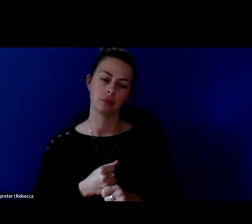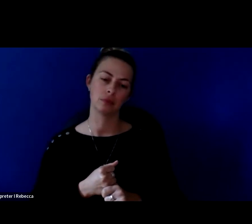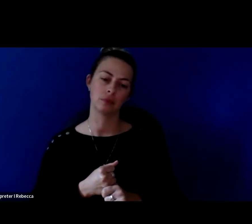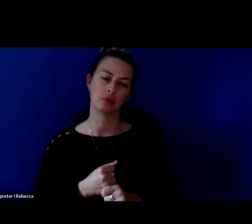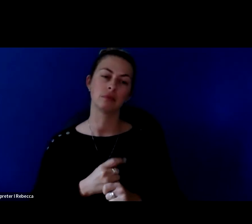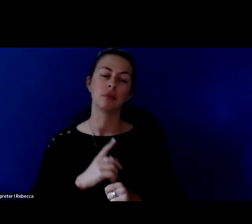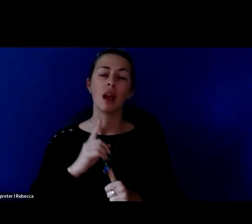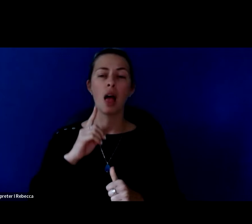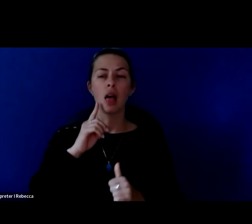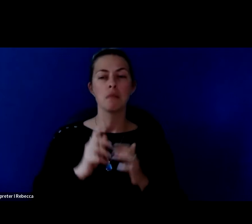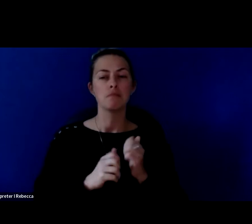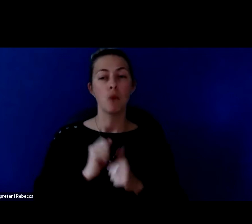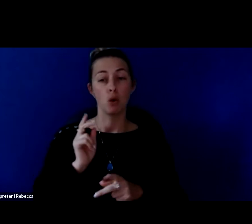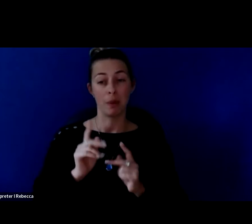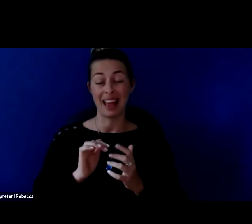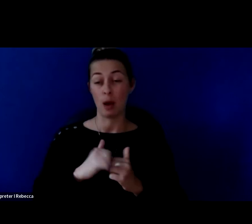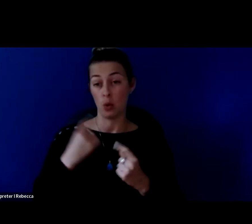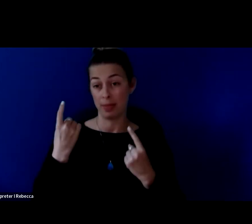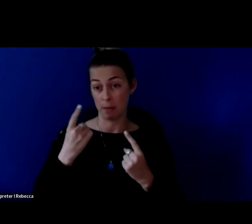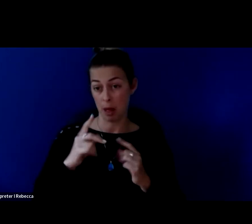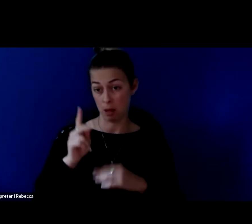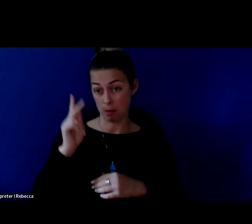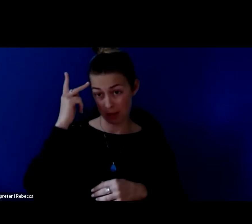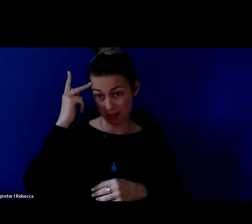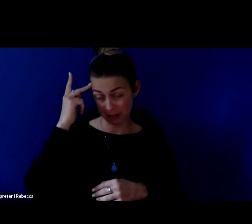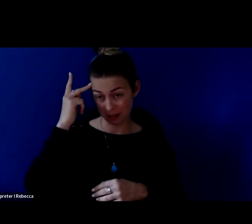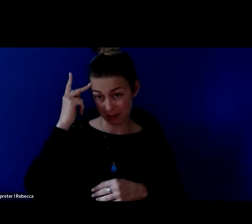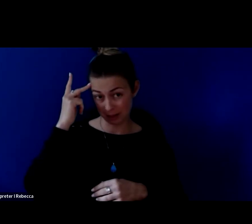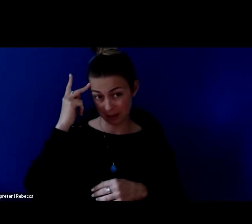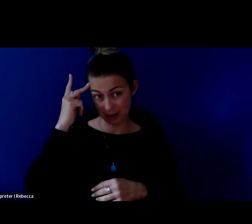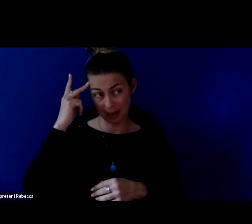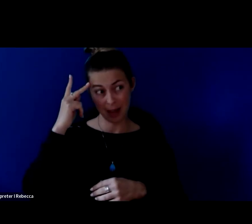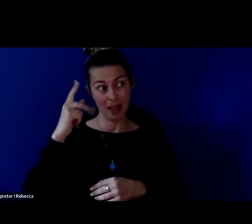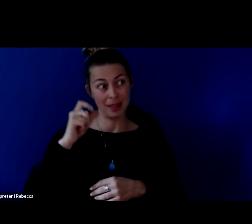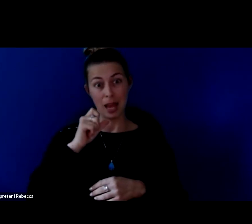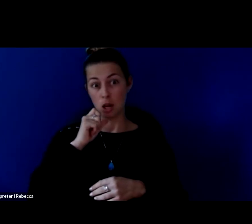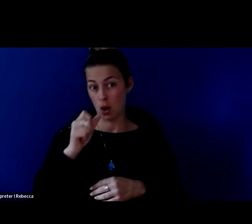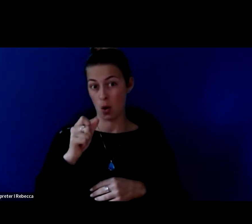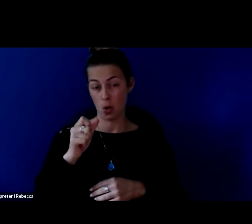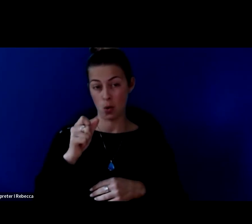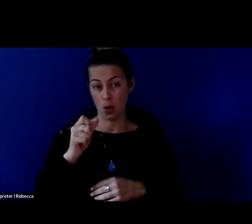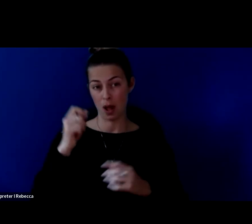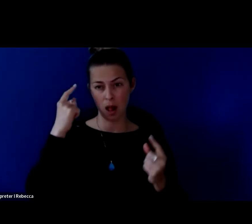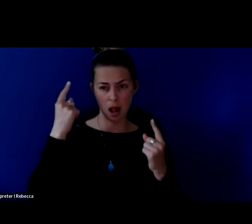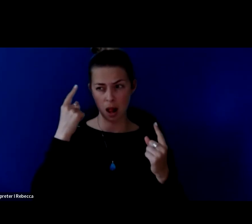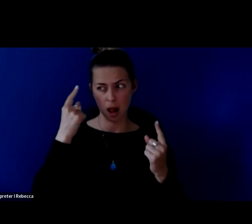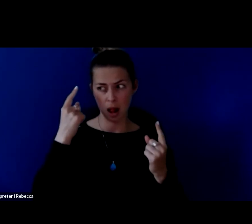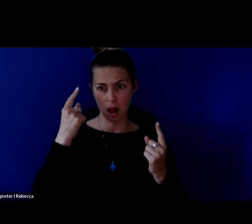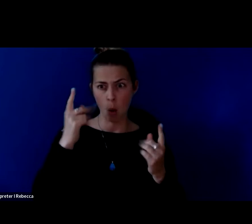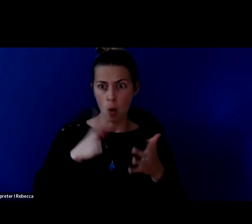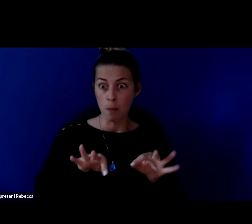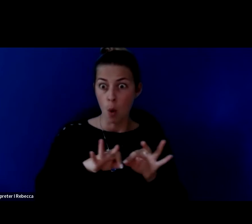most people, the way we think about politics in the US, we don't really wrestle with the importance of what happens at the state level, and